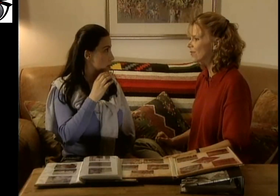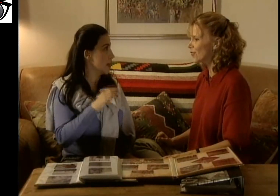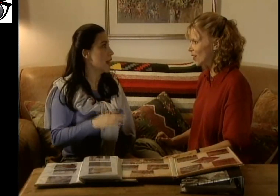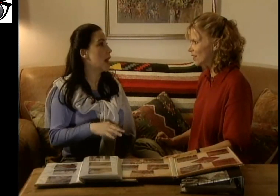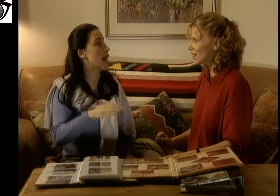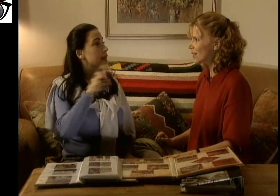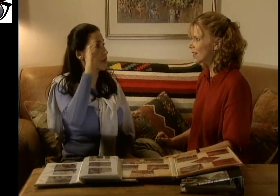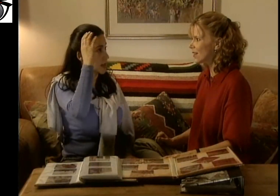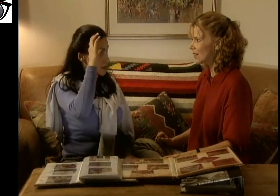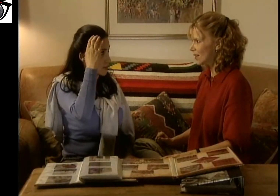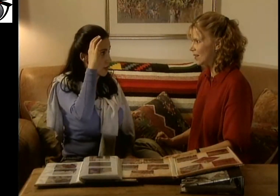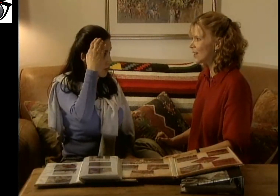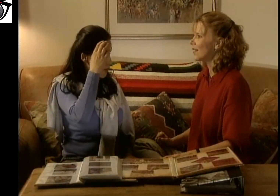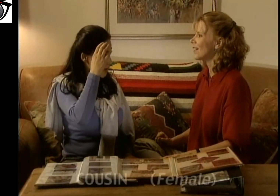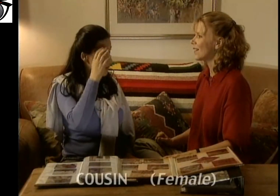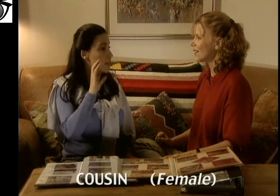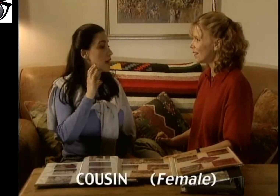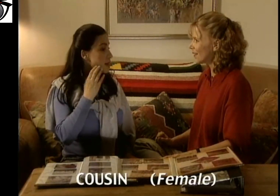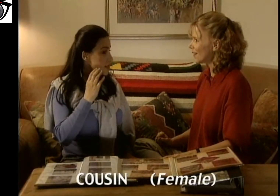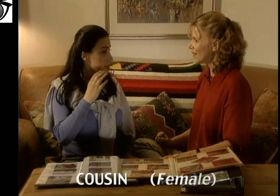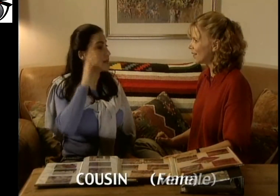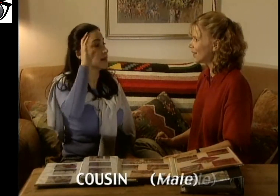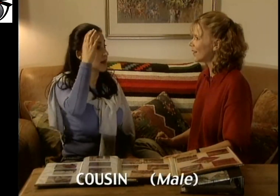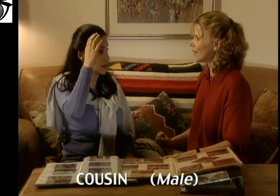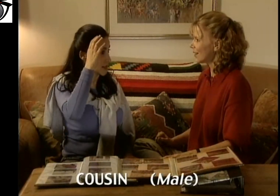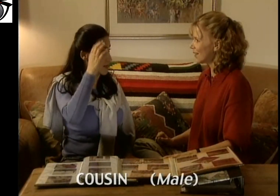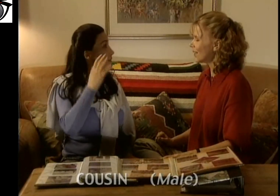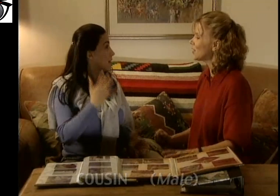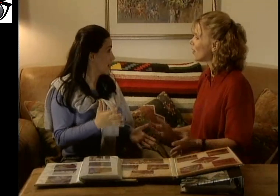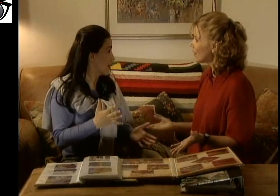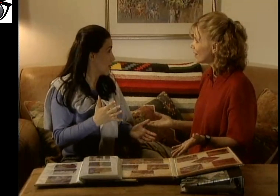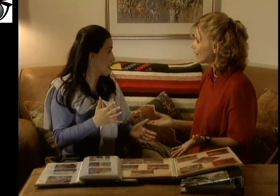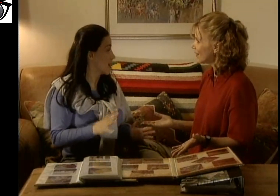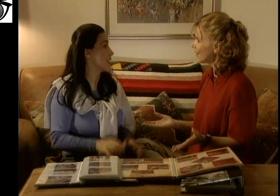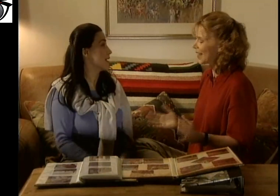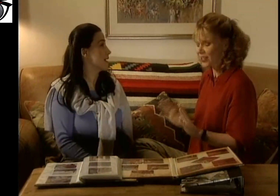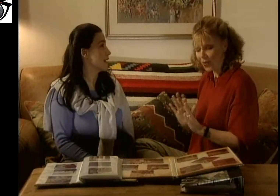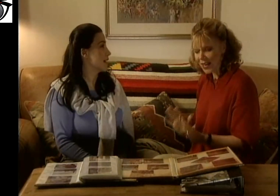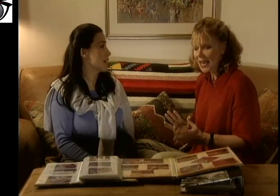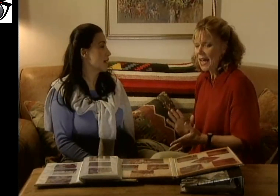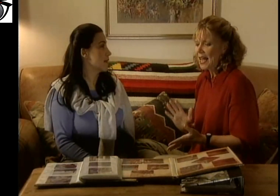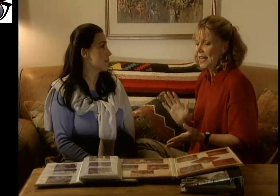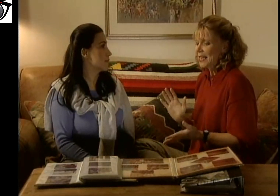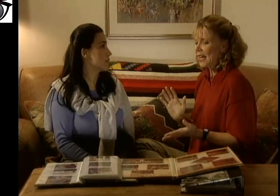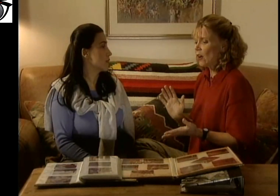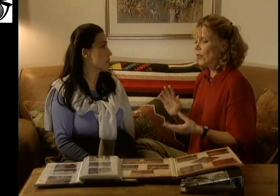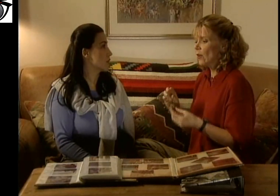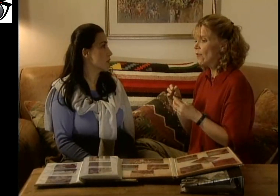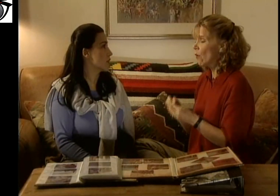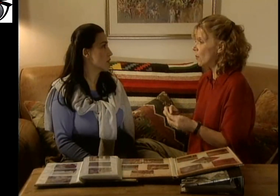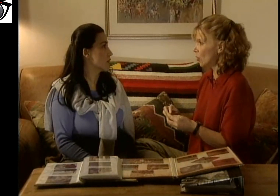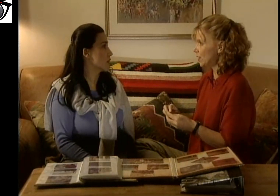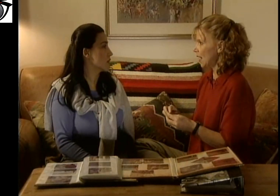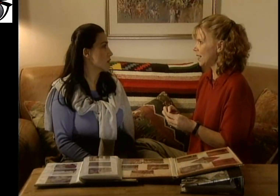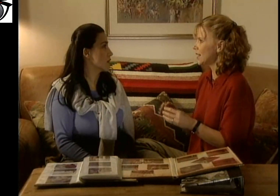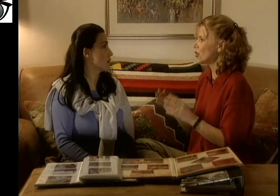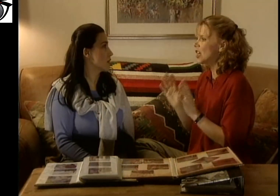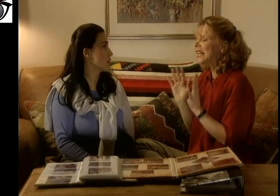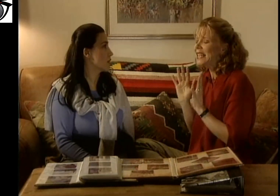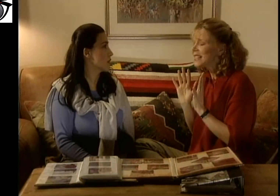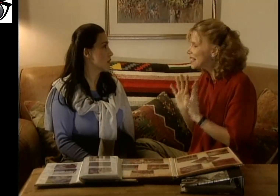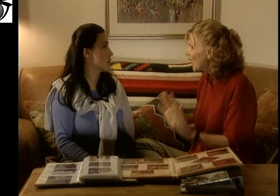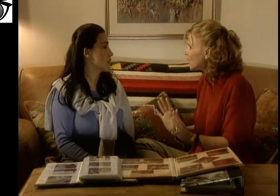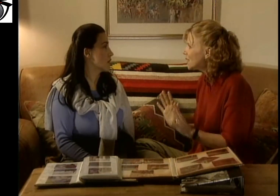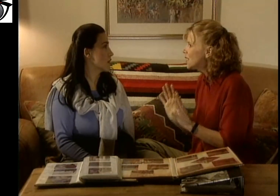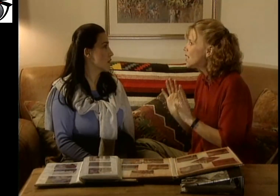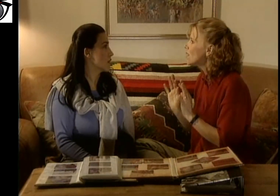a girl Right. and cousin for a boy. Cousin, cousin. That's right. Okay. That's right. Now, there are 4 more signs that are